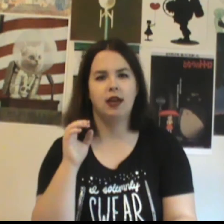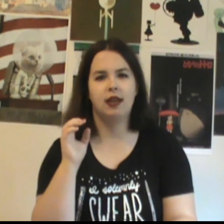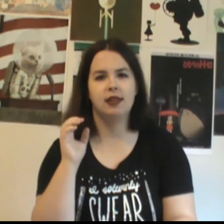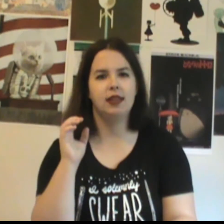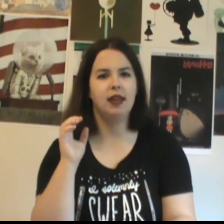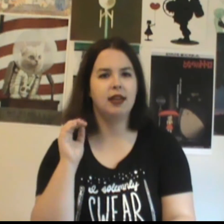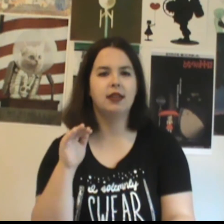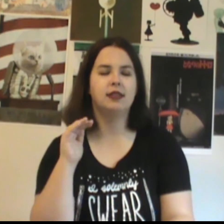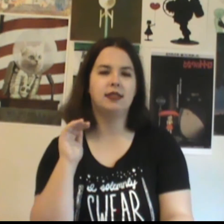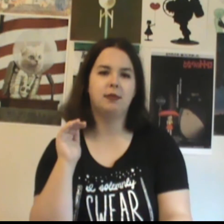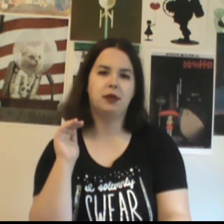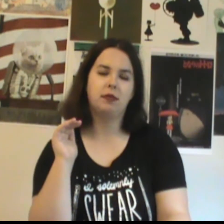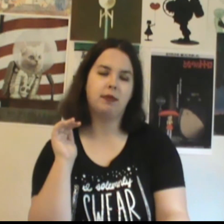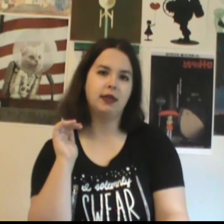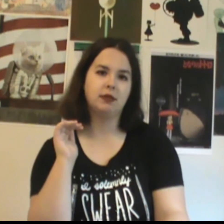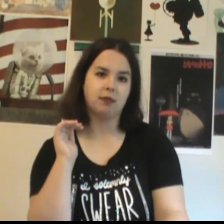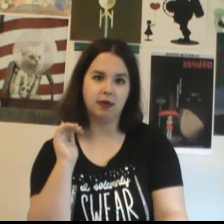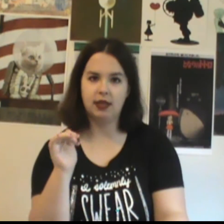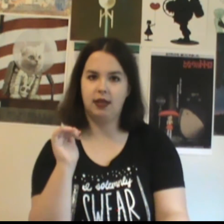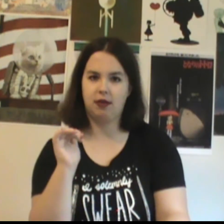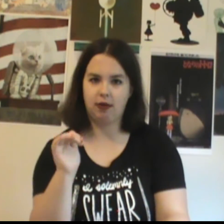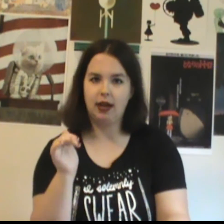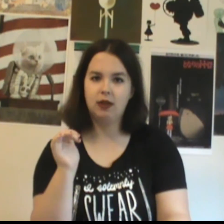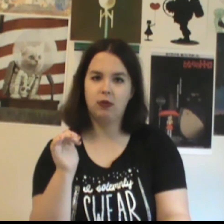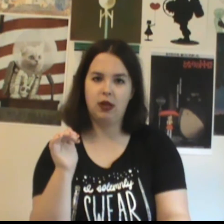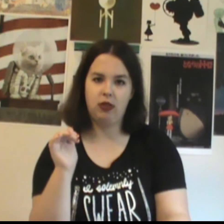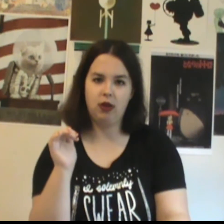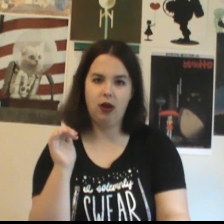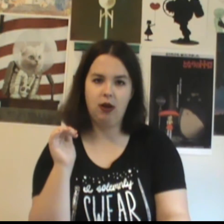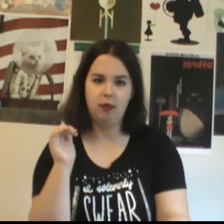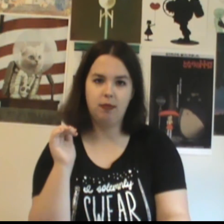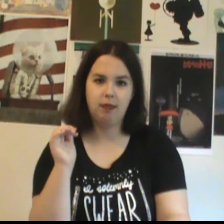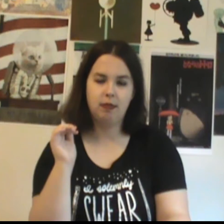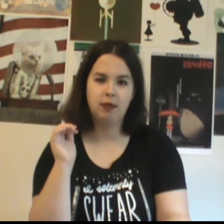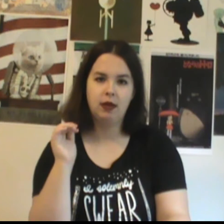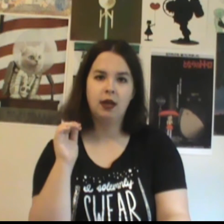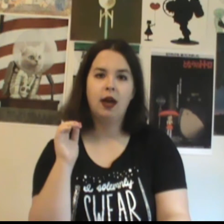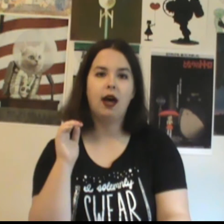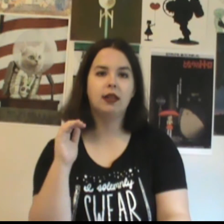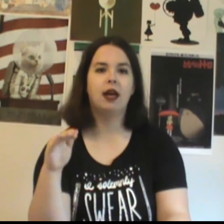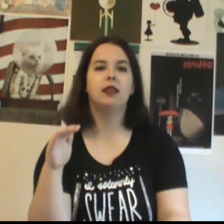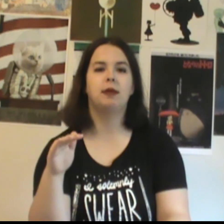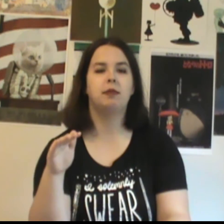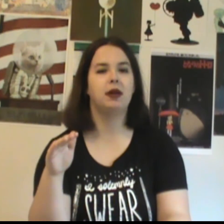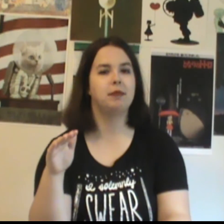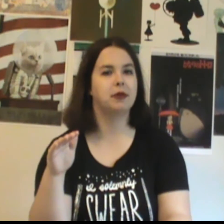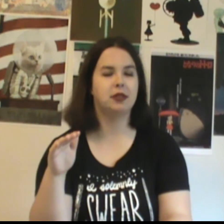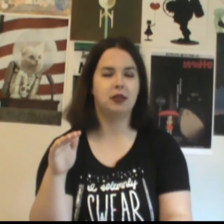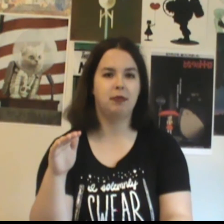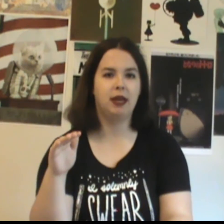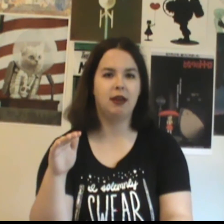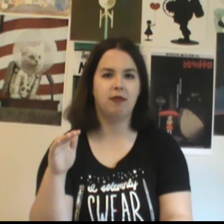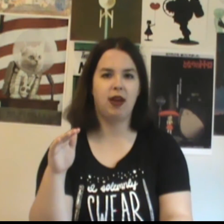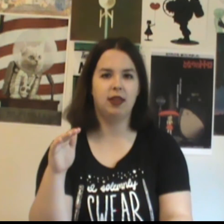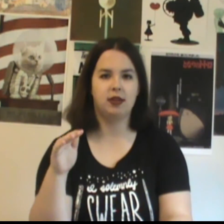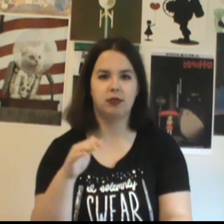And then the ending of this episode was really great, with a lot of the people on board the plane finally sort